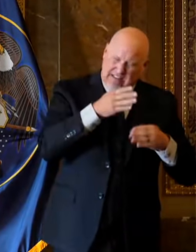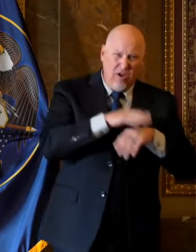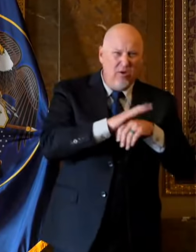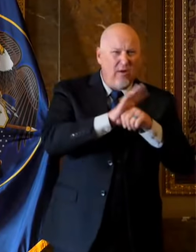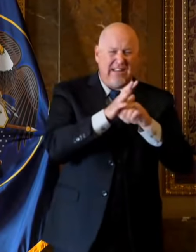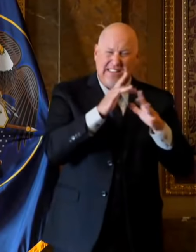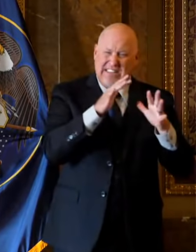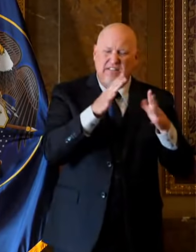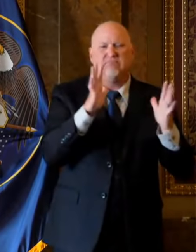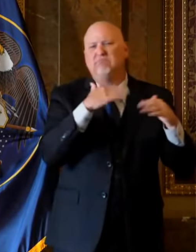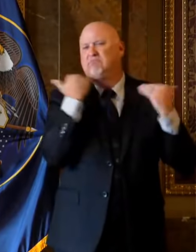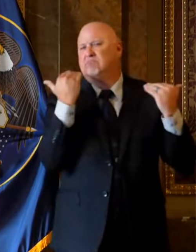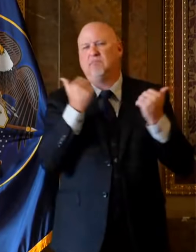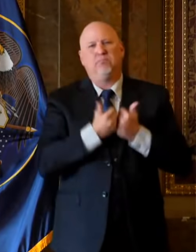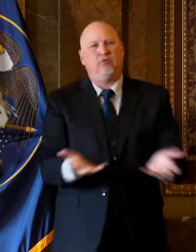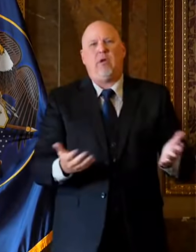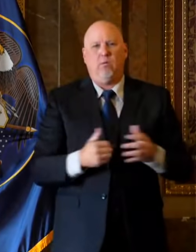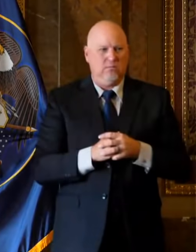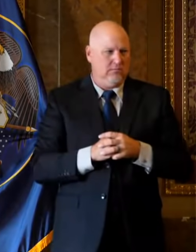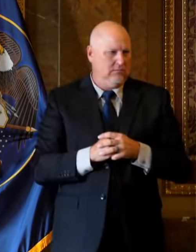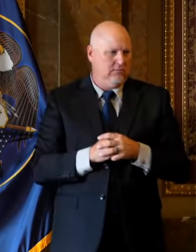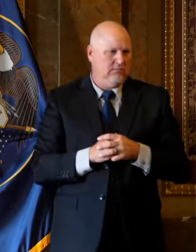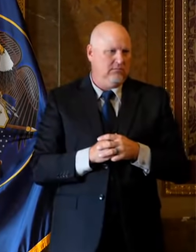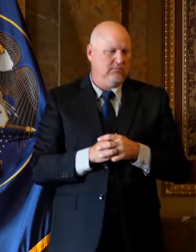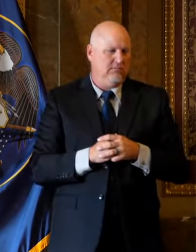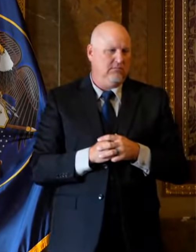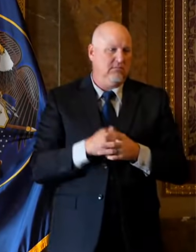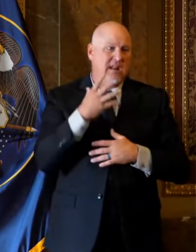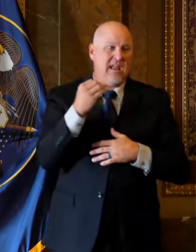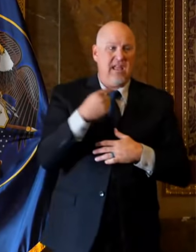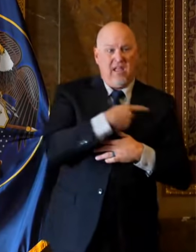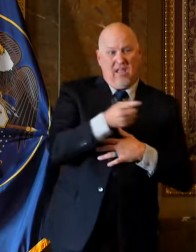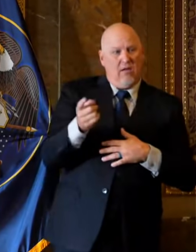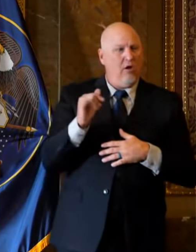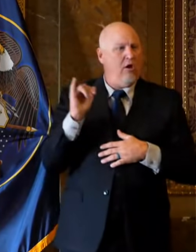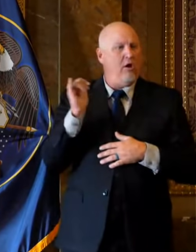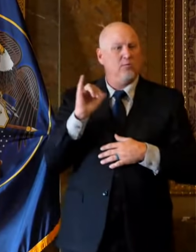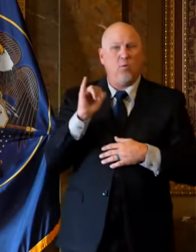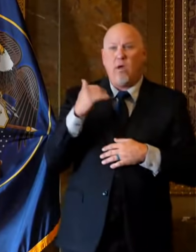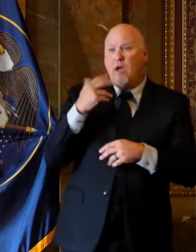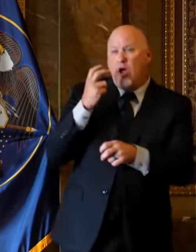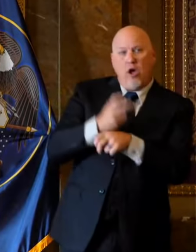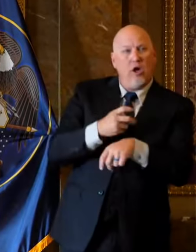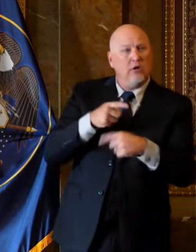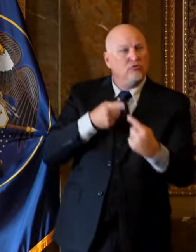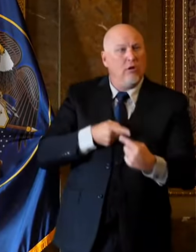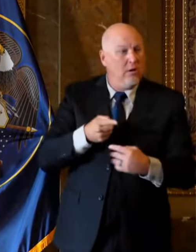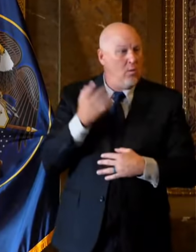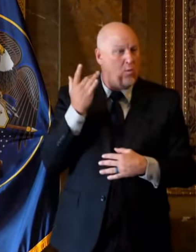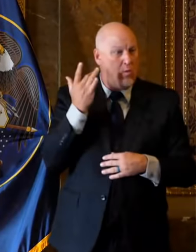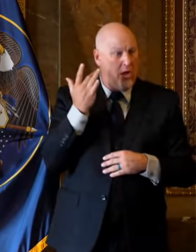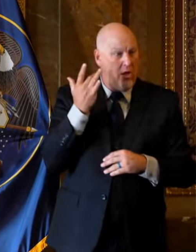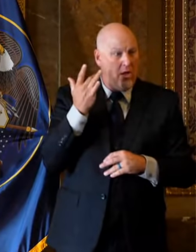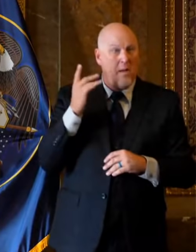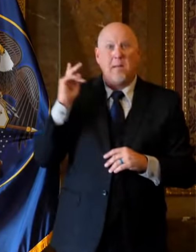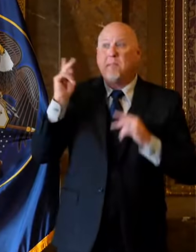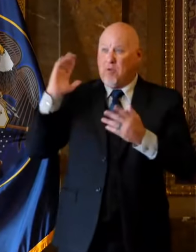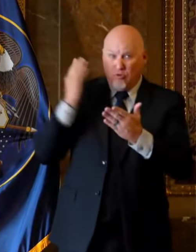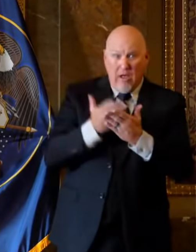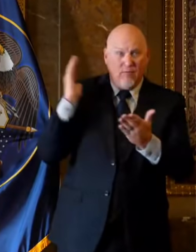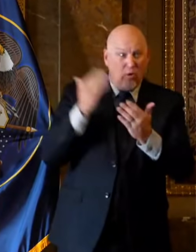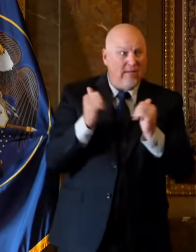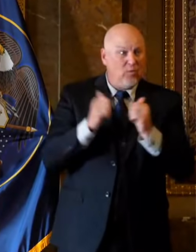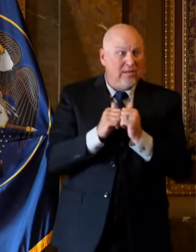disheartened by the amount of unnecessary death and destruction that they are seeing. So let me be very specific